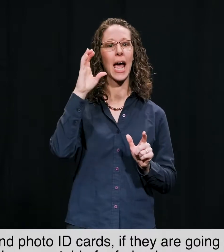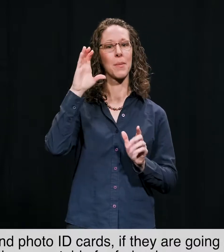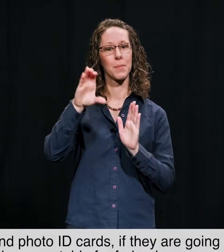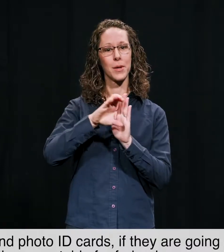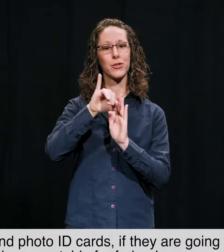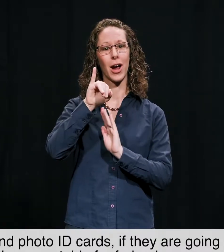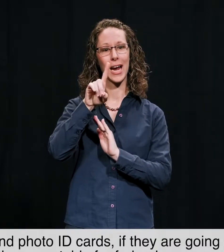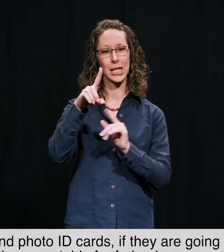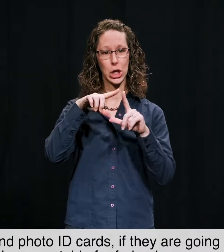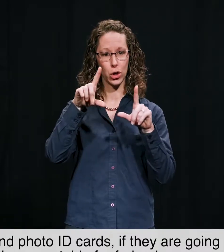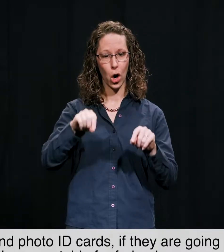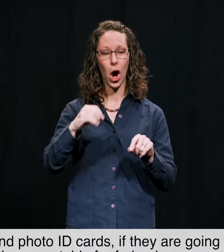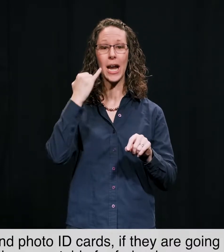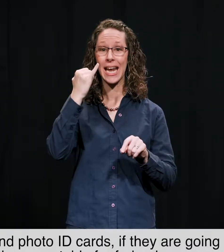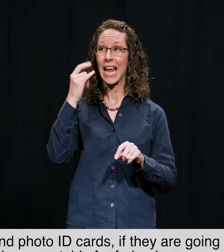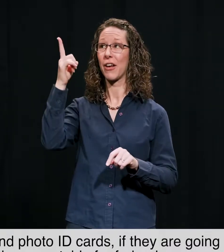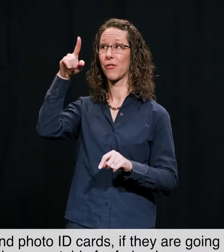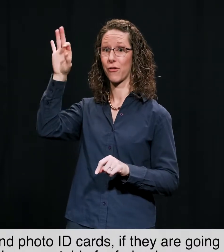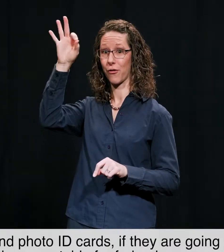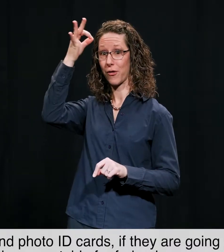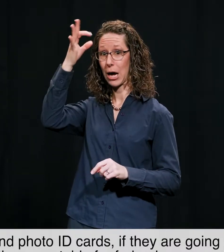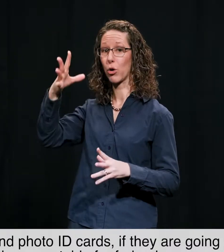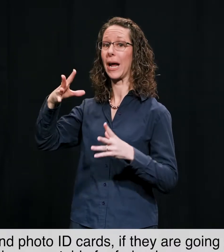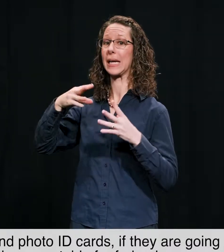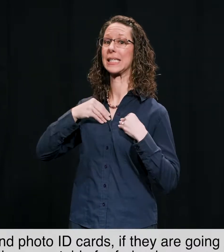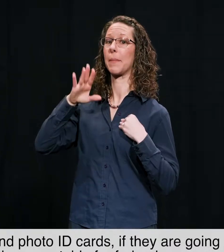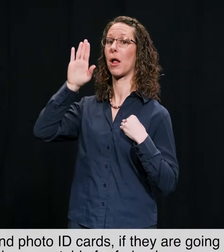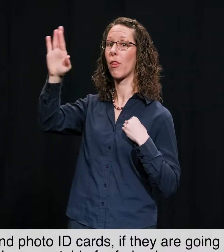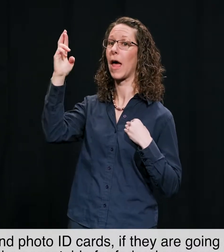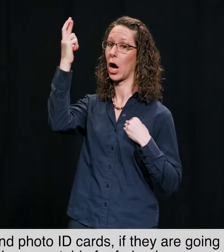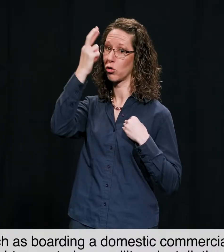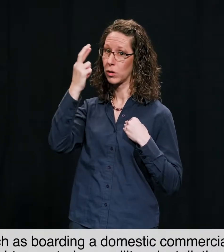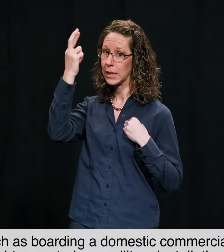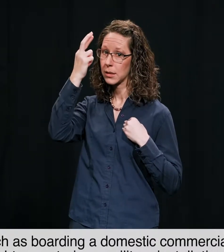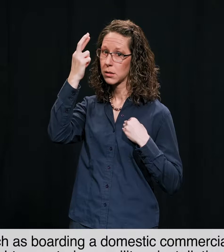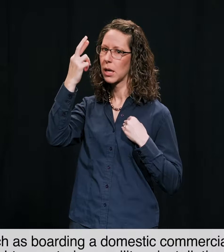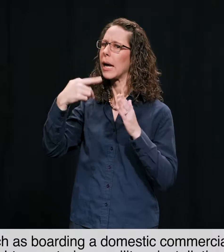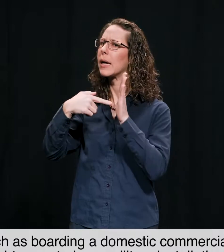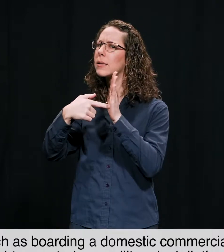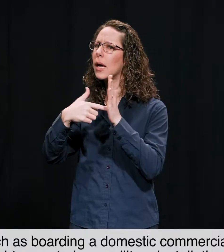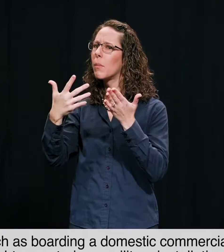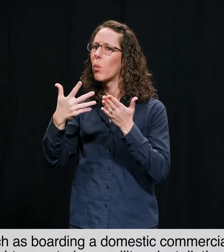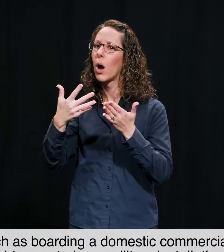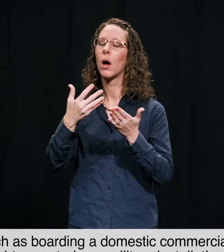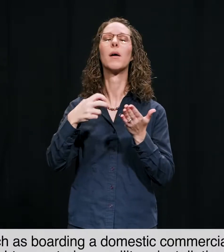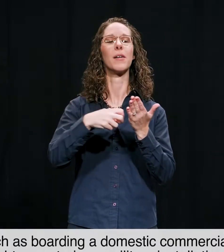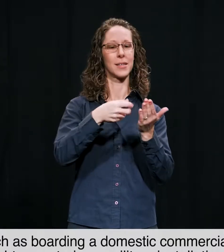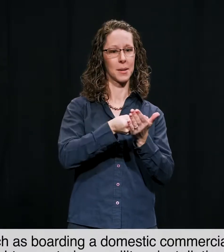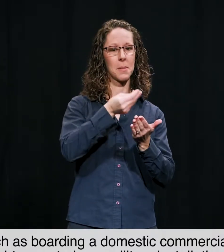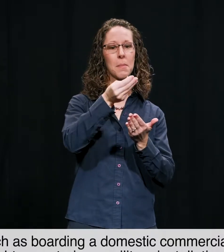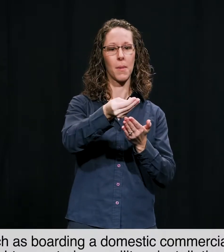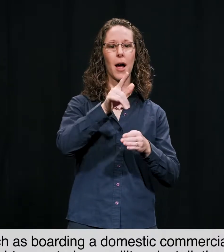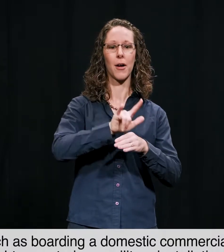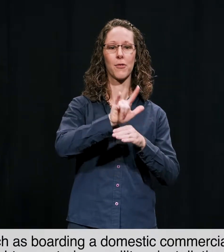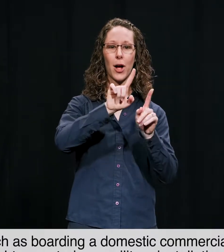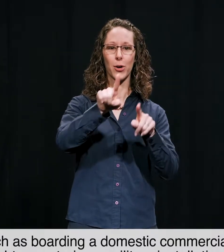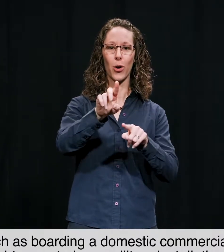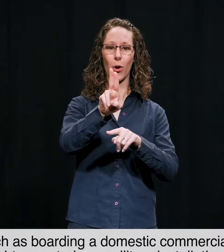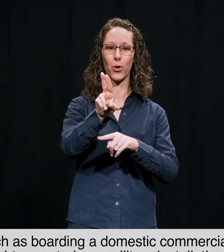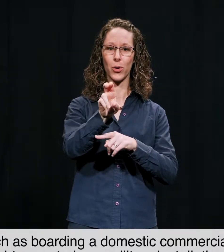cards. If they are going to be acceptable for federal purposes, such as boarding a domestic commercial flight or entering a